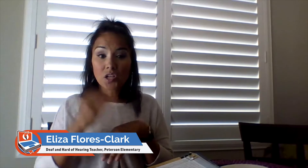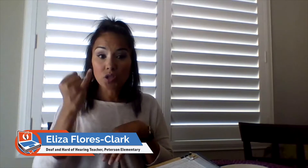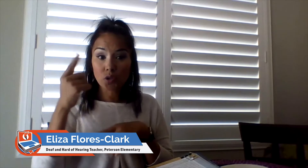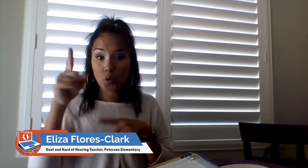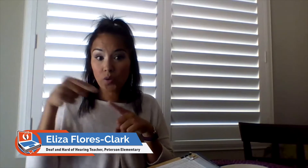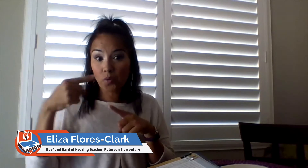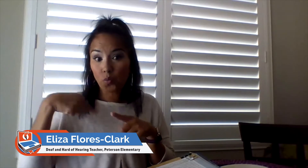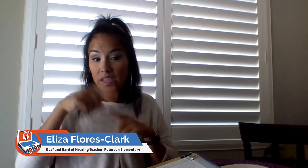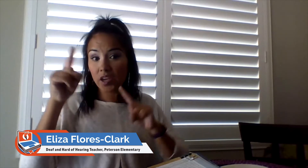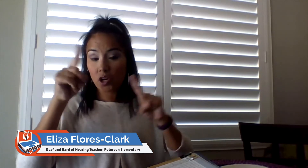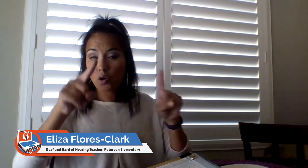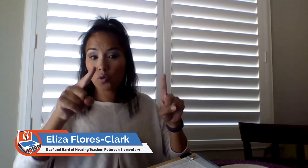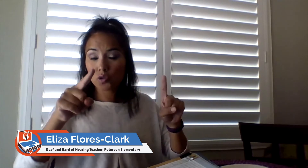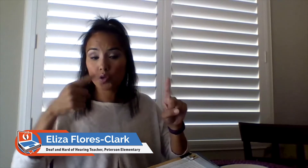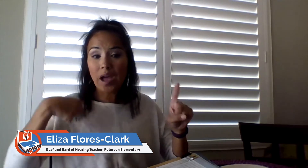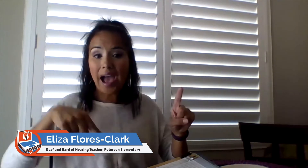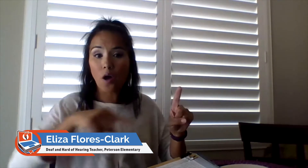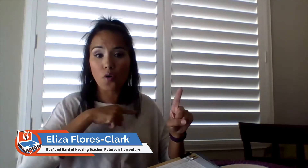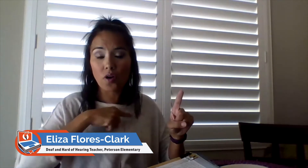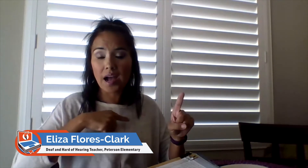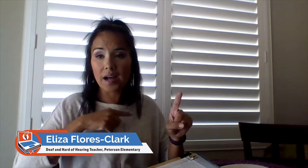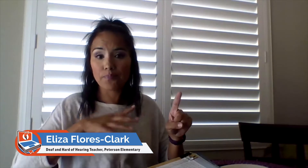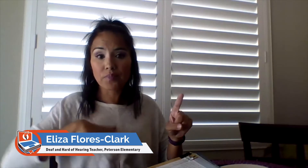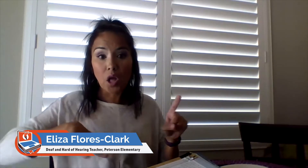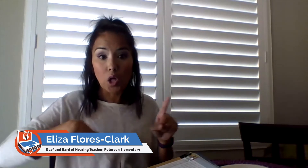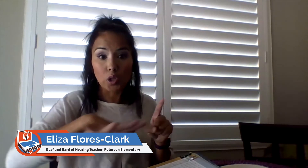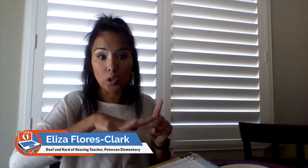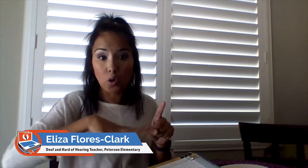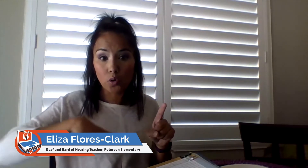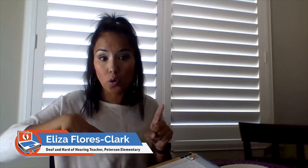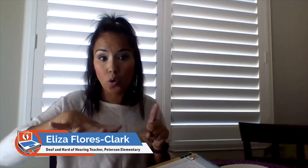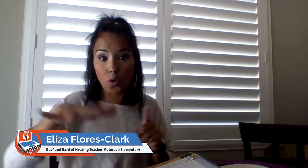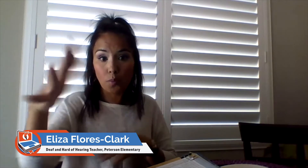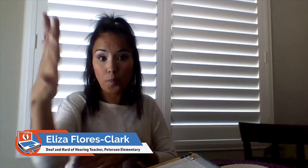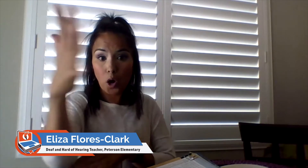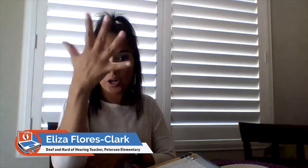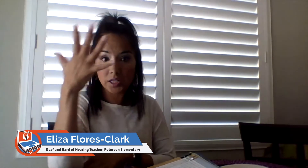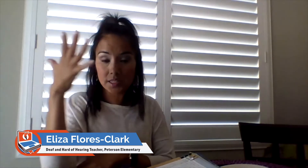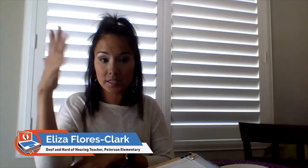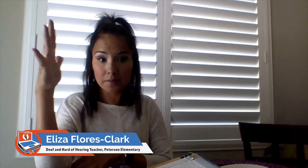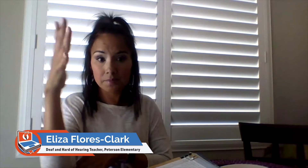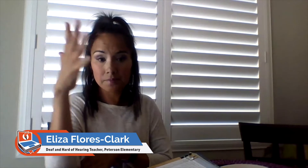so when we go to our local park,